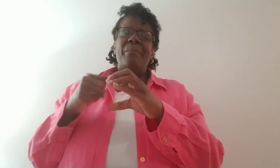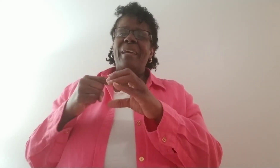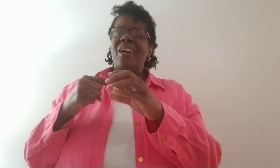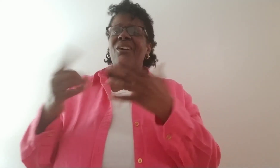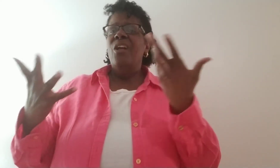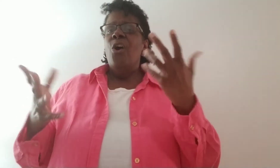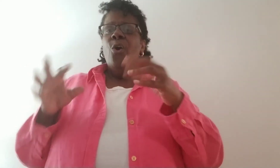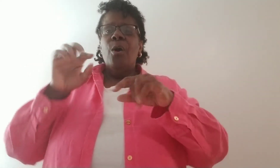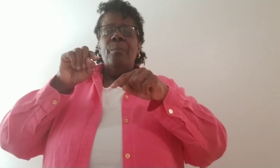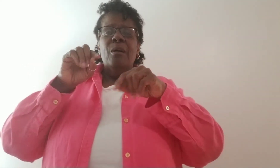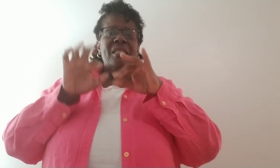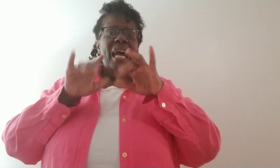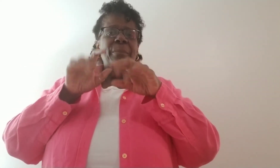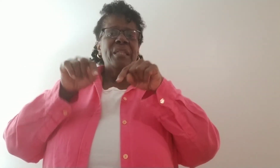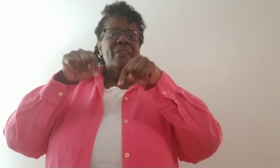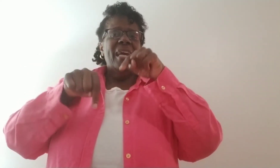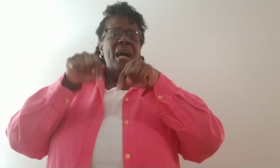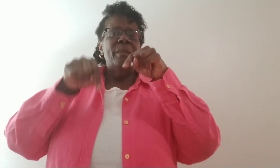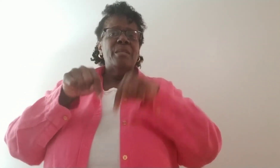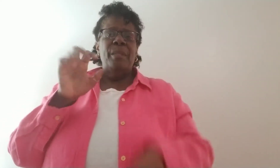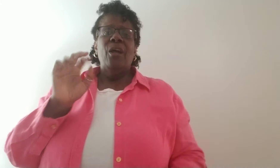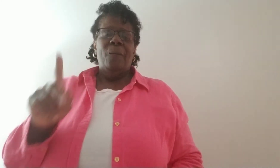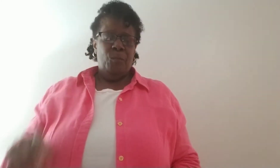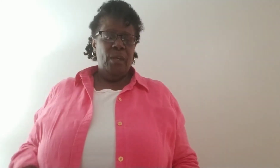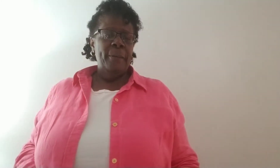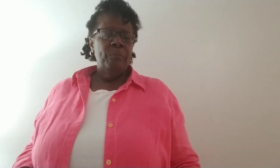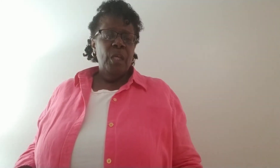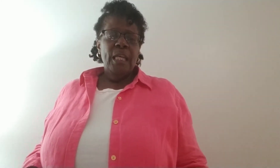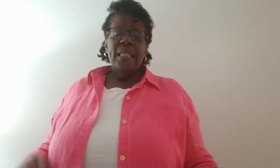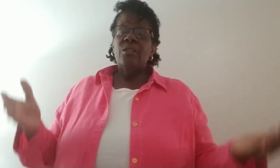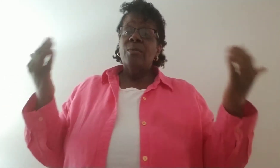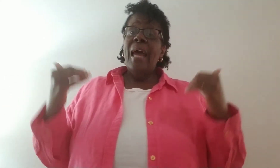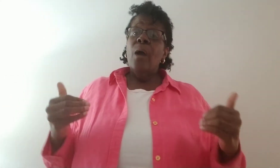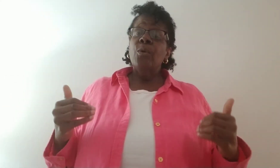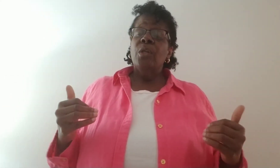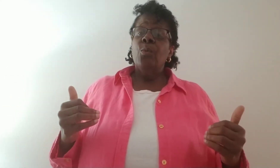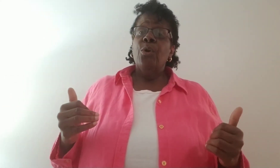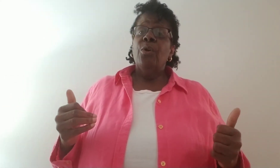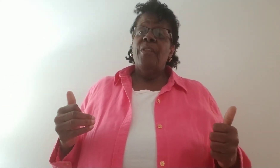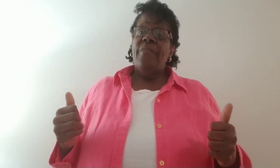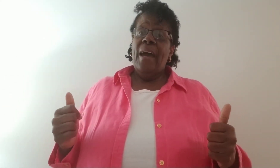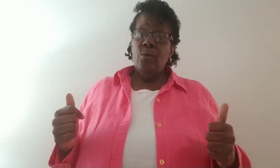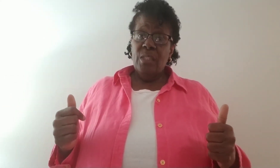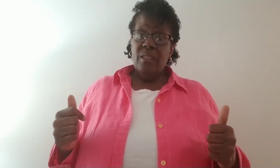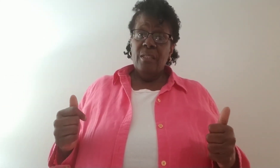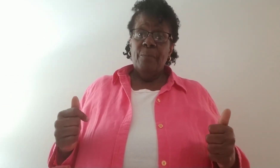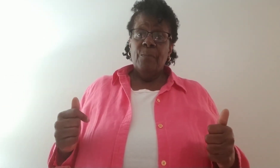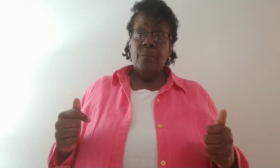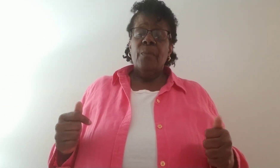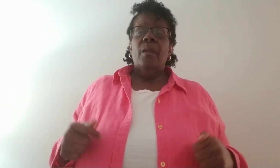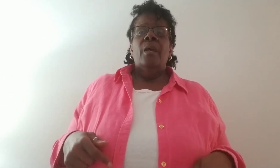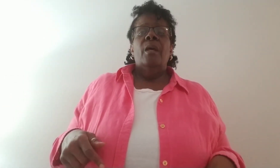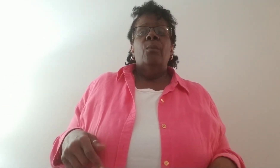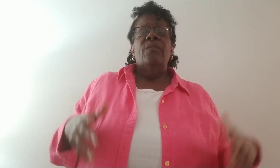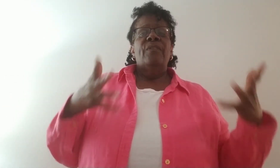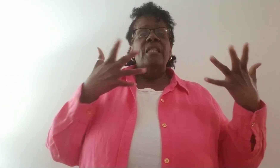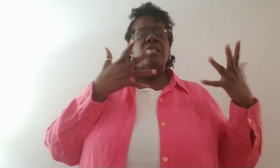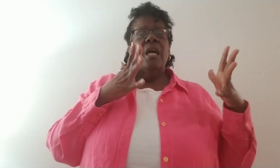email or type it in the comments below. Okay, so now we're going to work on the thousands. We finished the